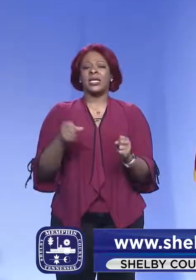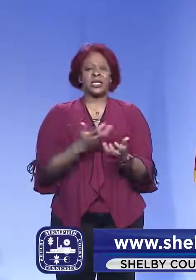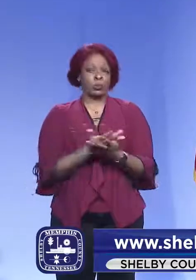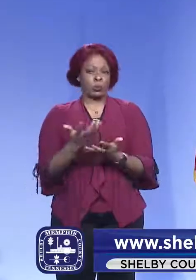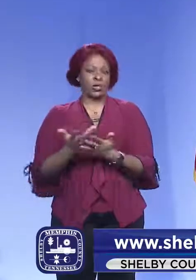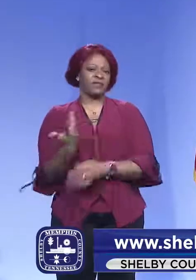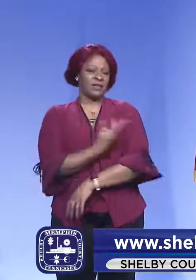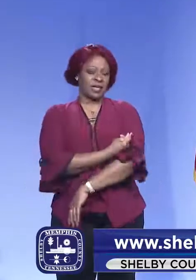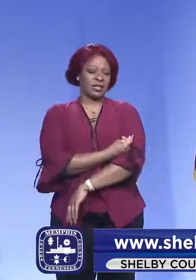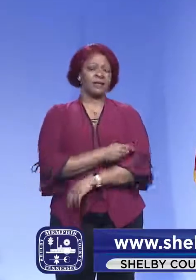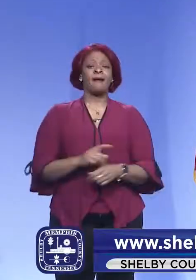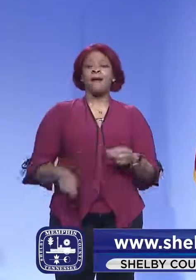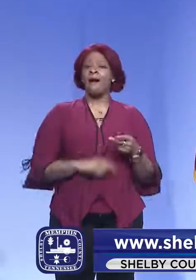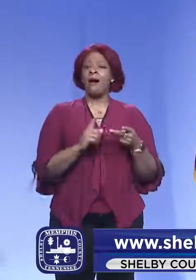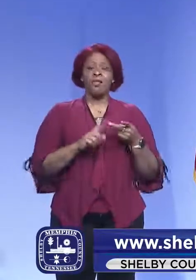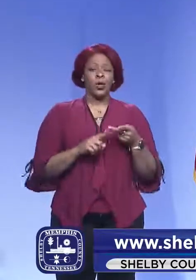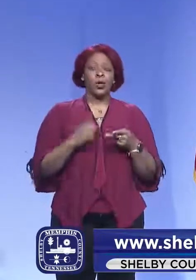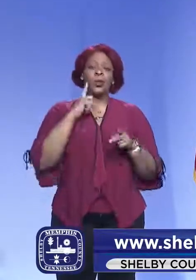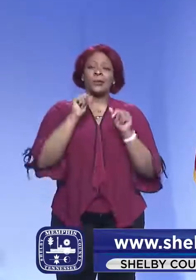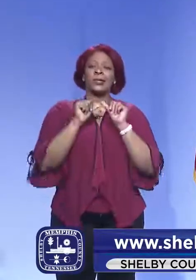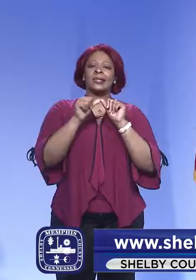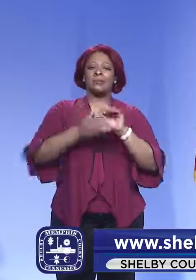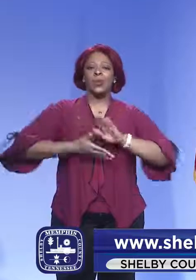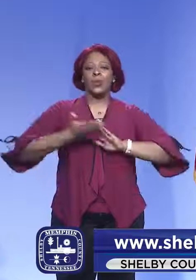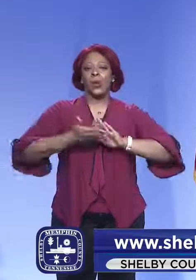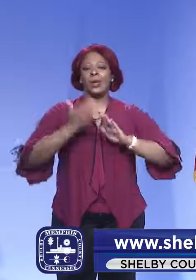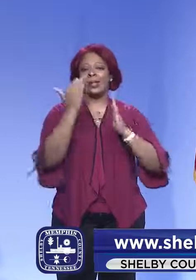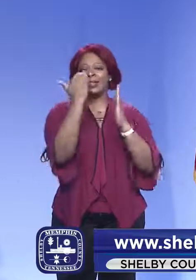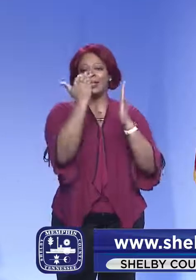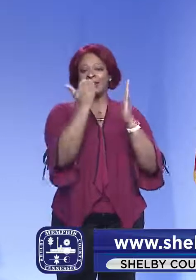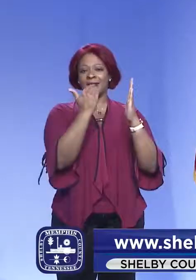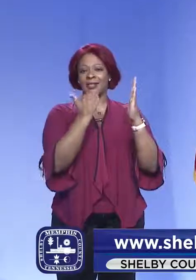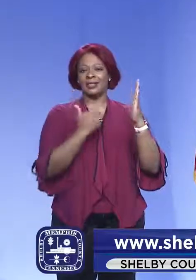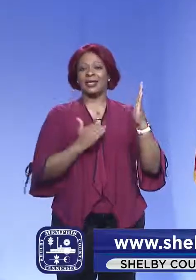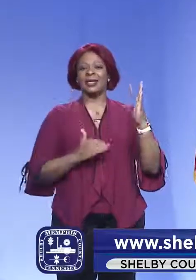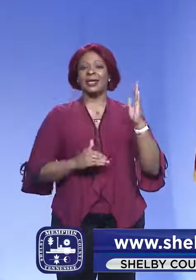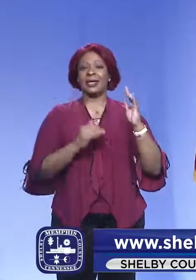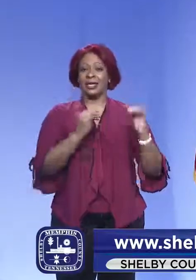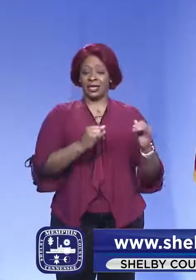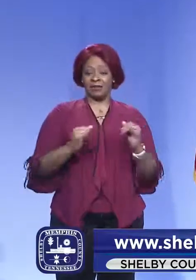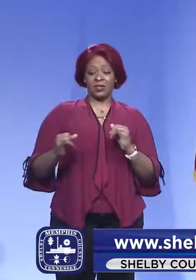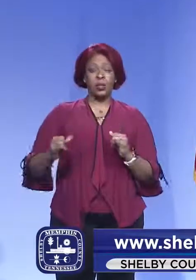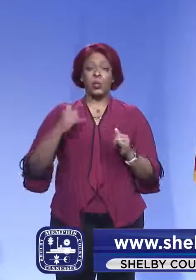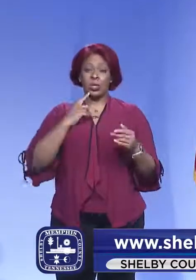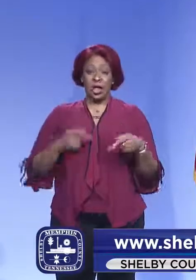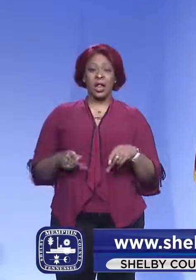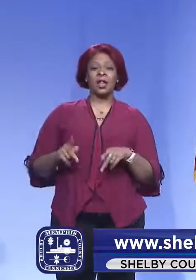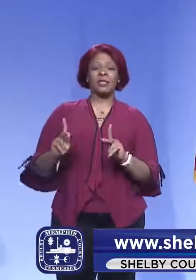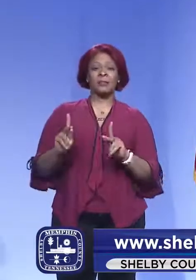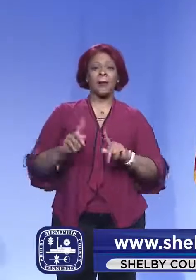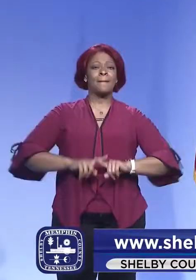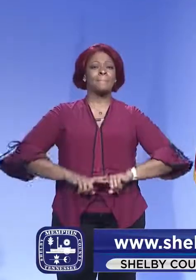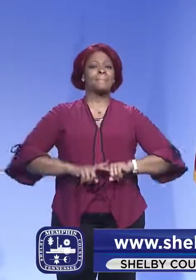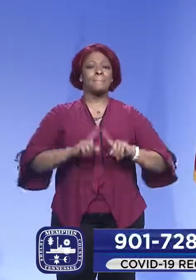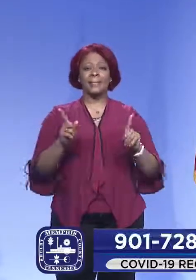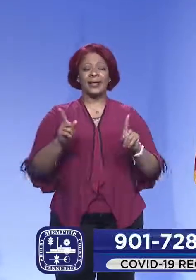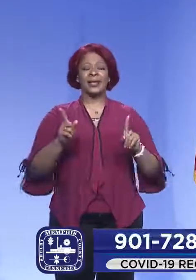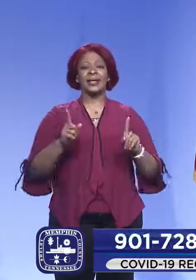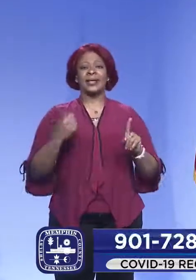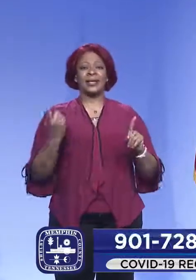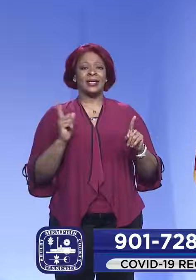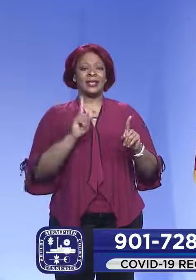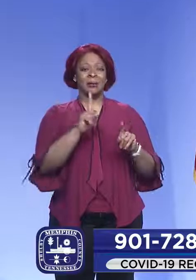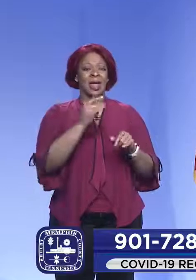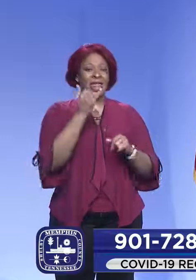waste. The other is that we will keep a running list of individuals who are eligible but can come on